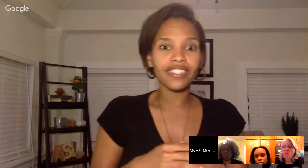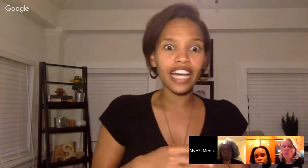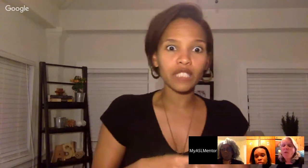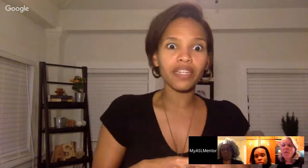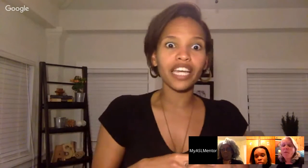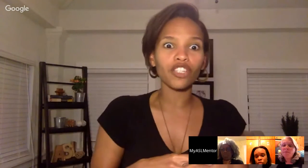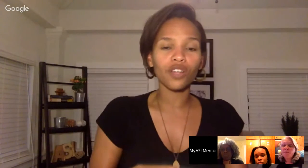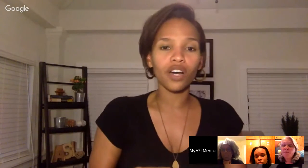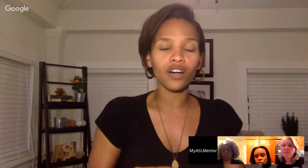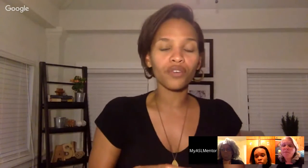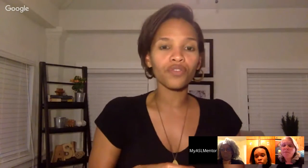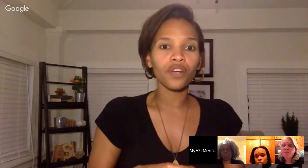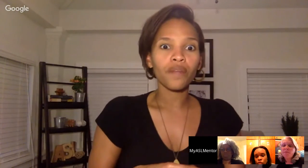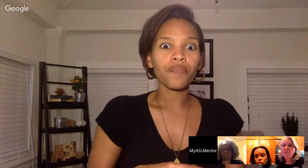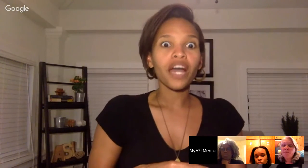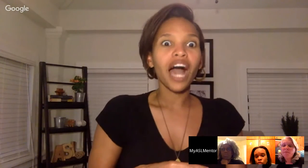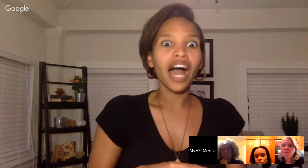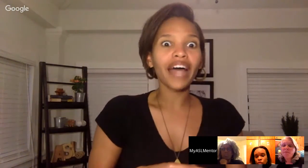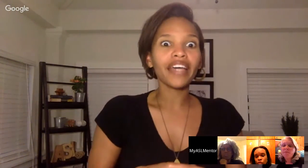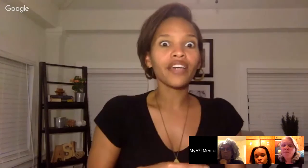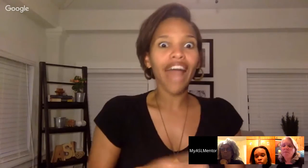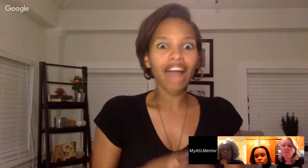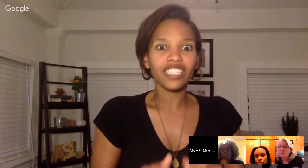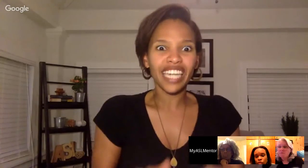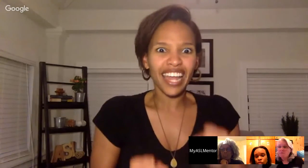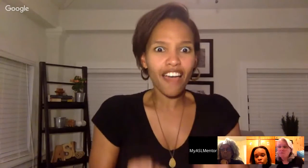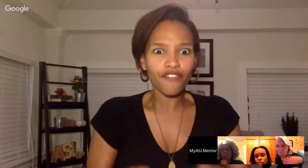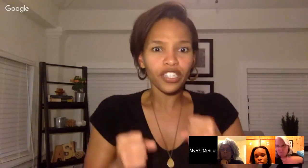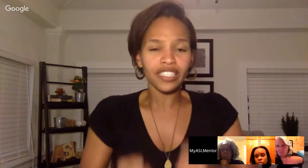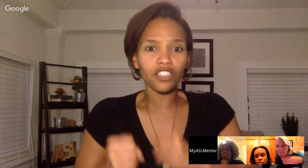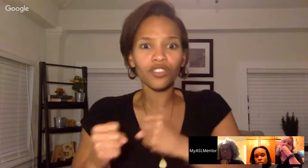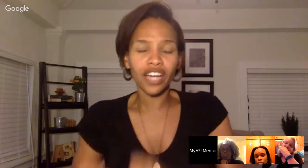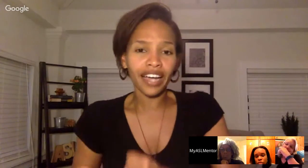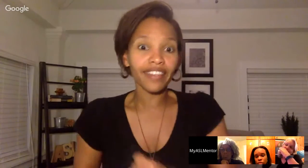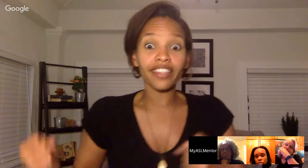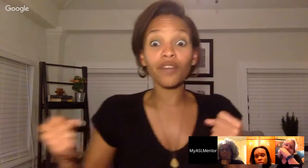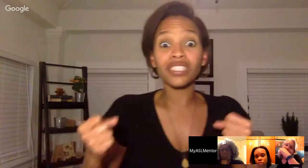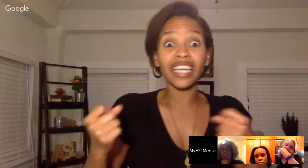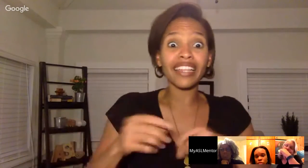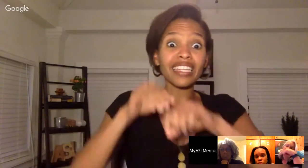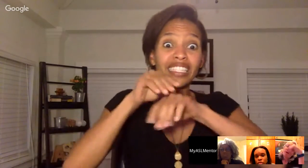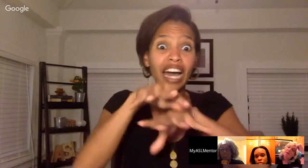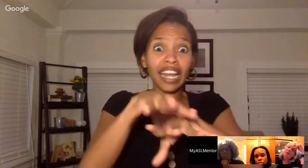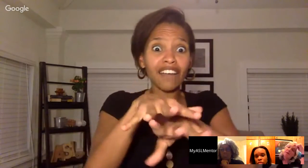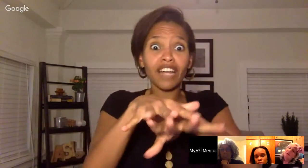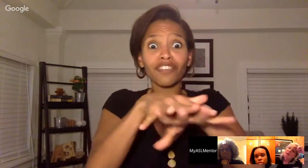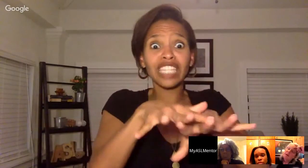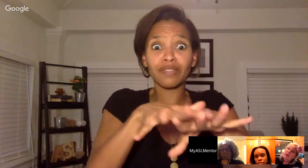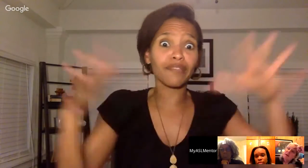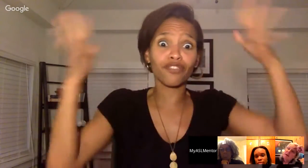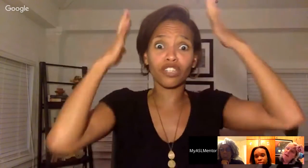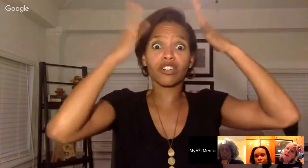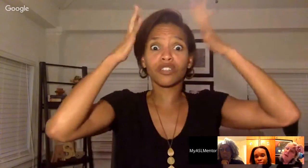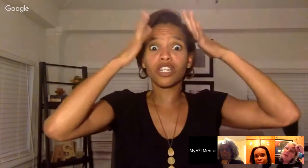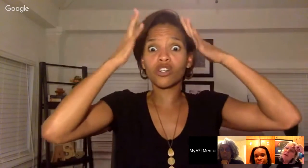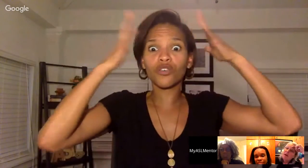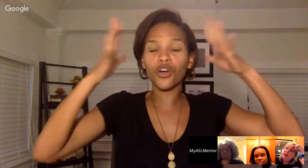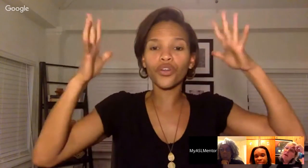this expectation of, I have to get every single sign. Like they would say, this sign, I've never seen that sign before. Oh no,